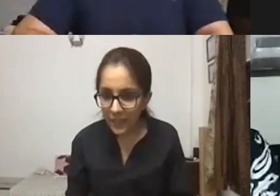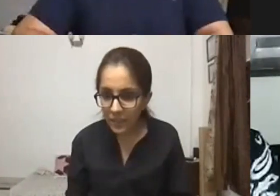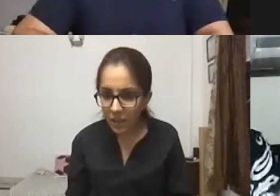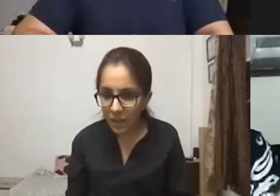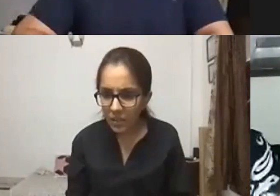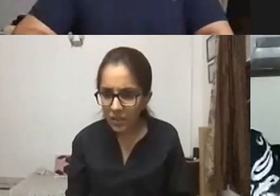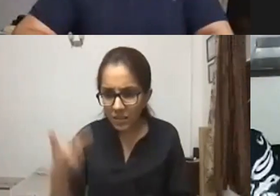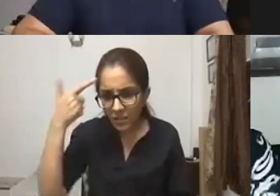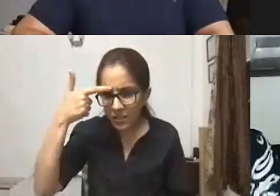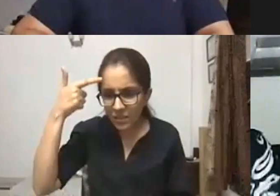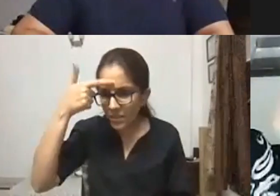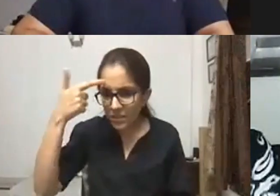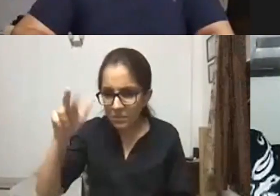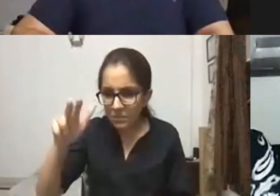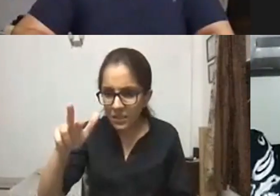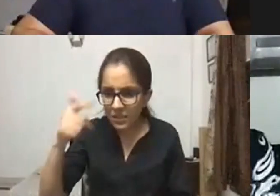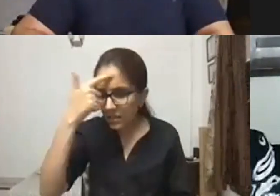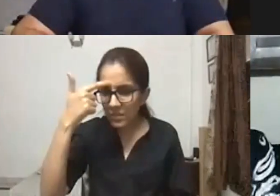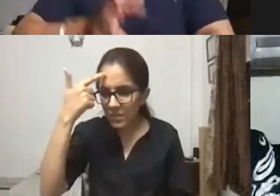Because I